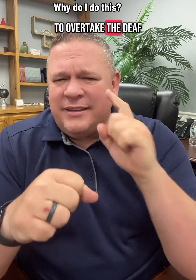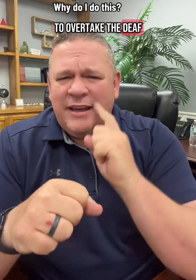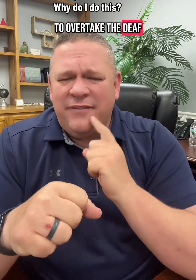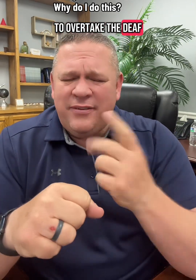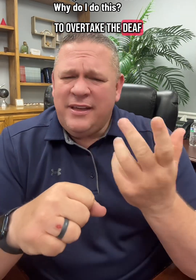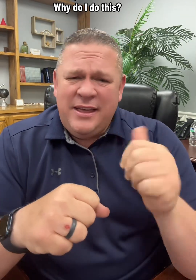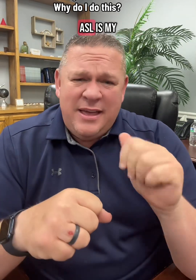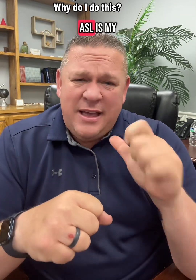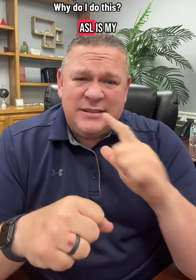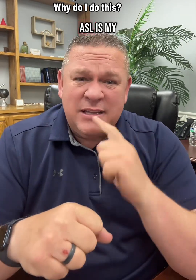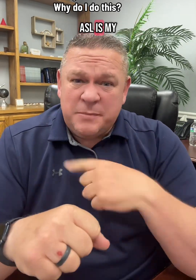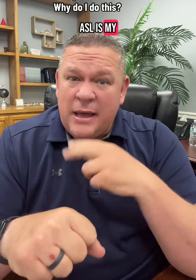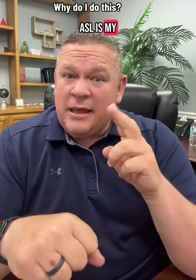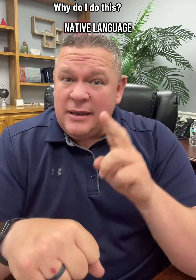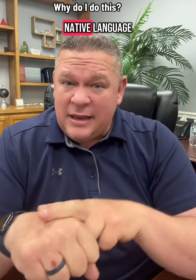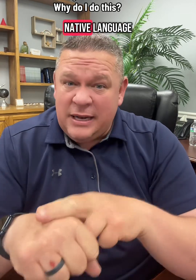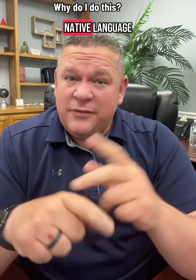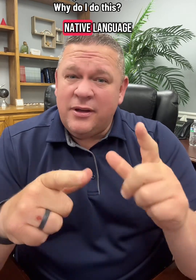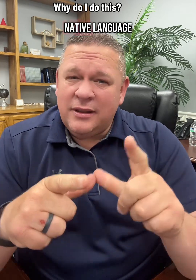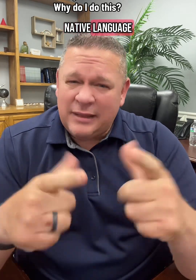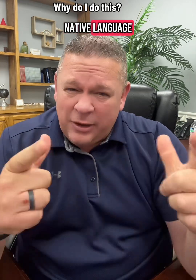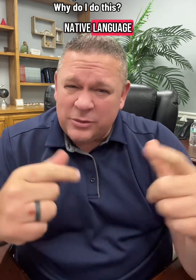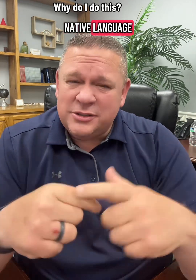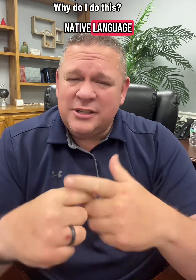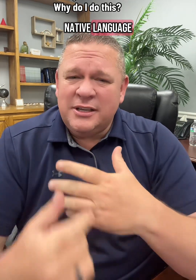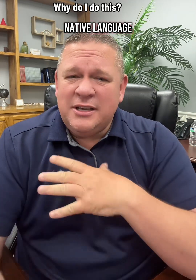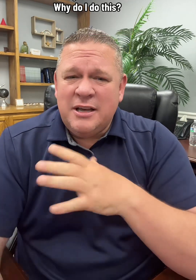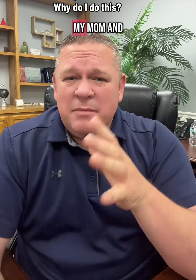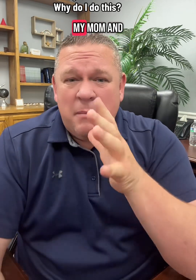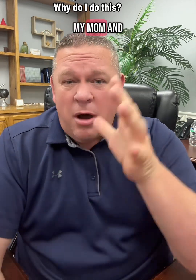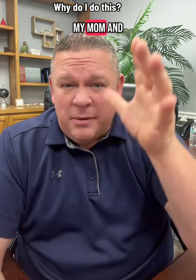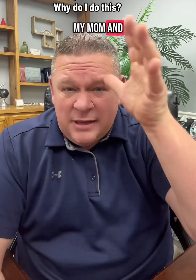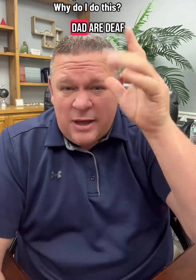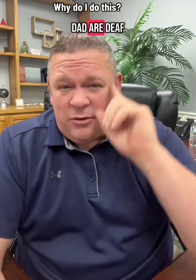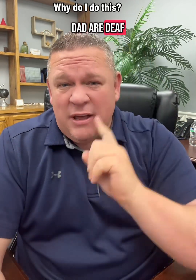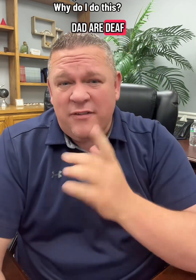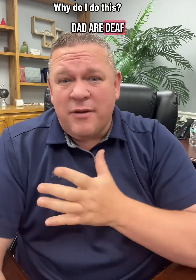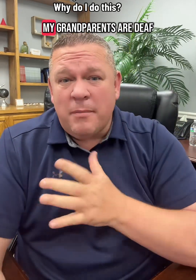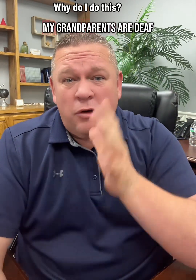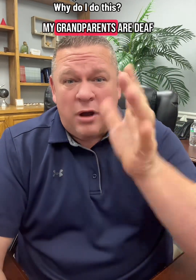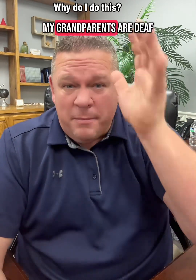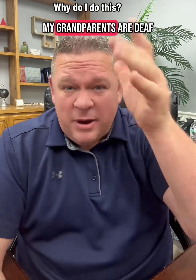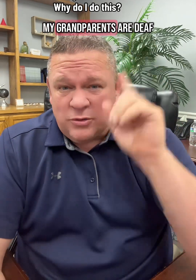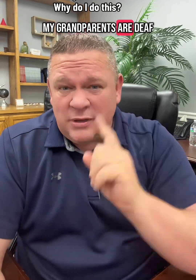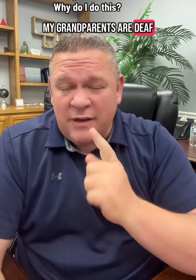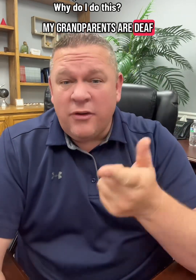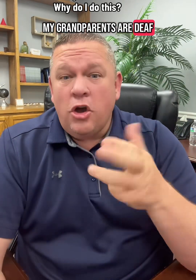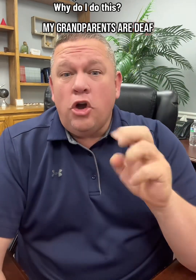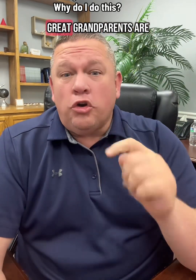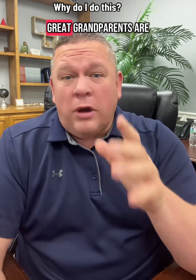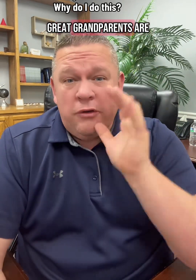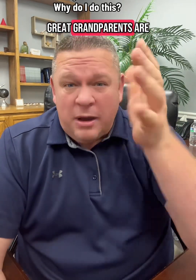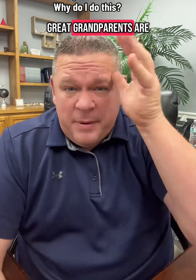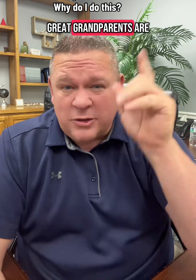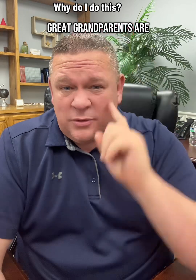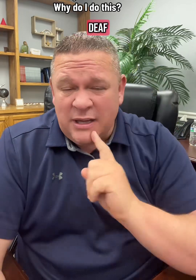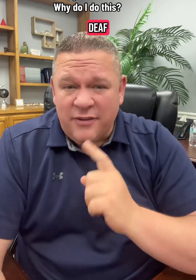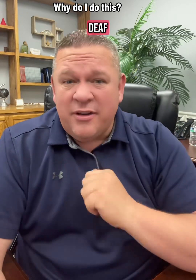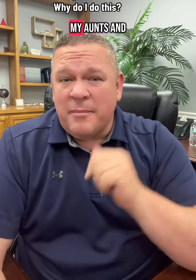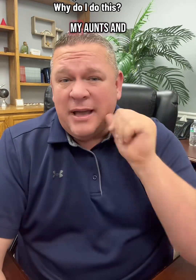deaf. ASL is my native language. My mom and dad are deaf. My grandparents were deaf. Great-grandparents were deaf. My aunts and